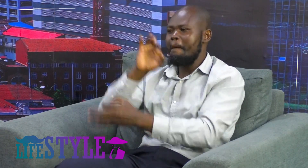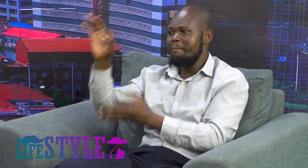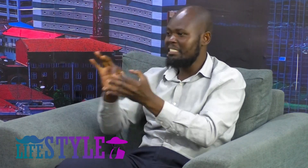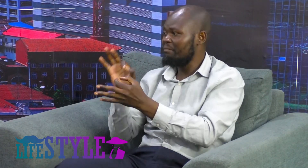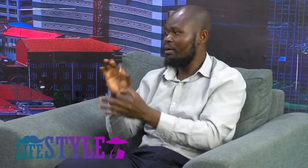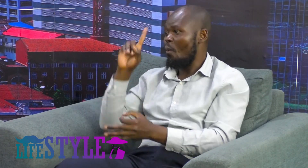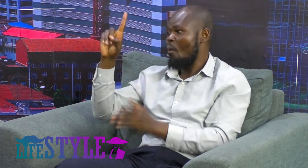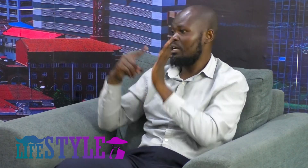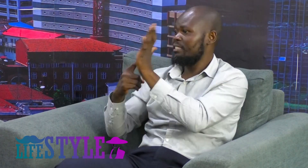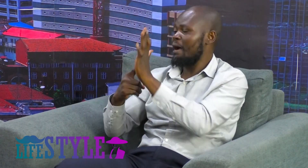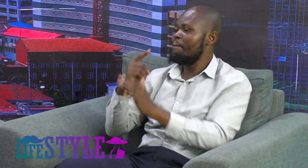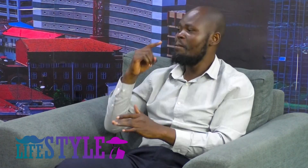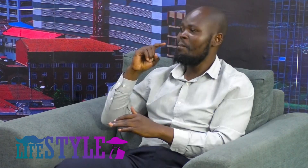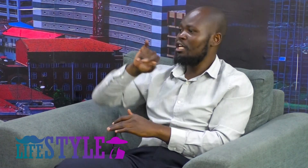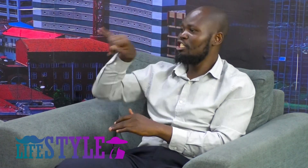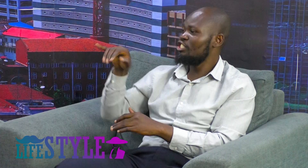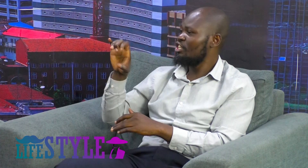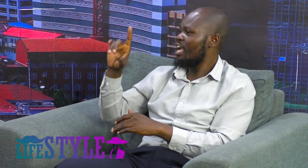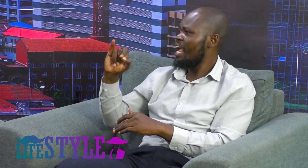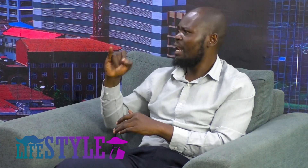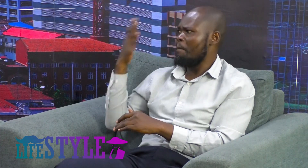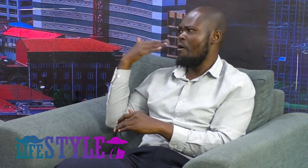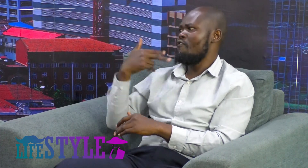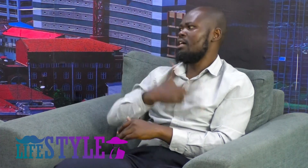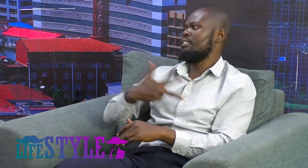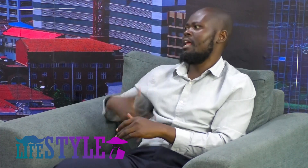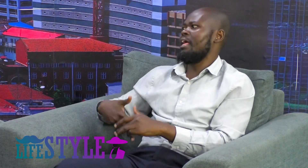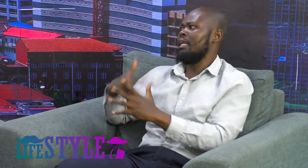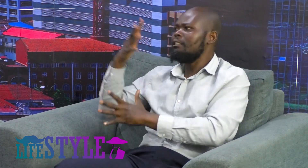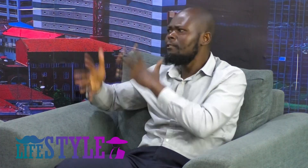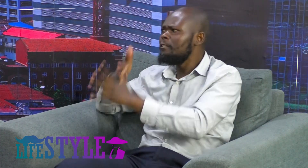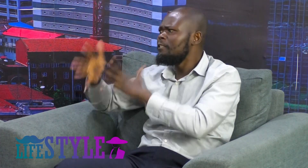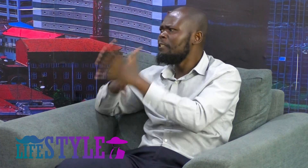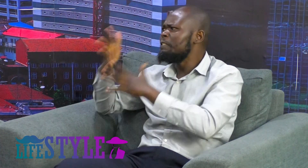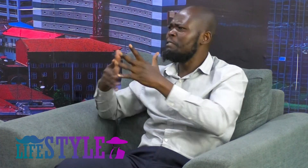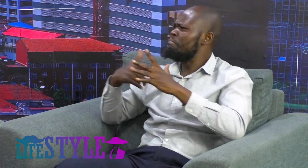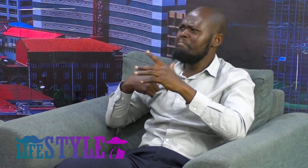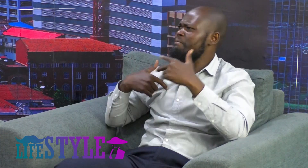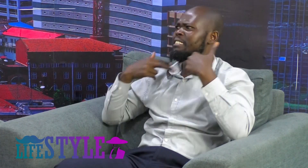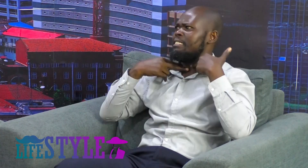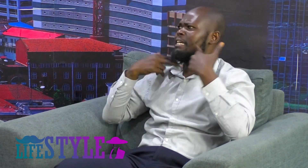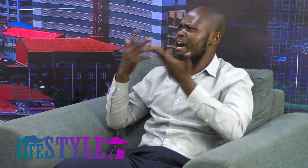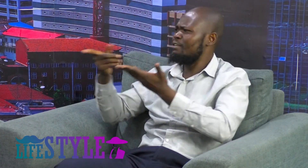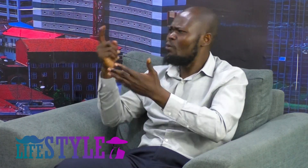is to teach and change the perspective. Because I remember last time we were in Kise